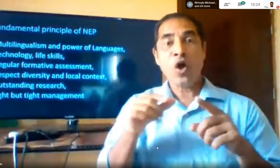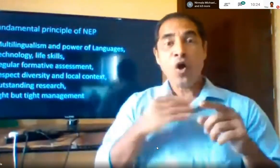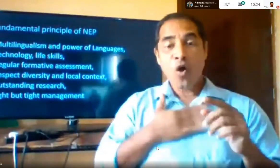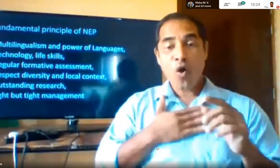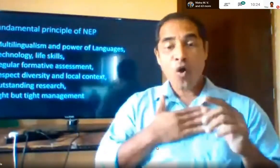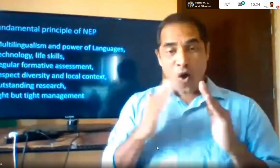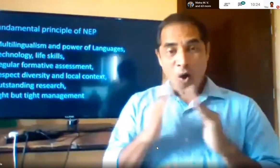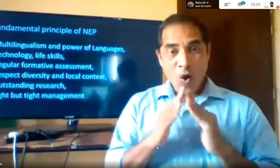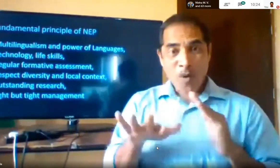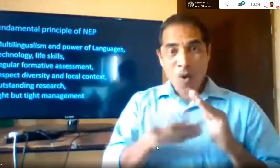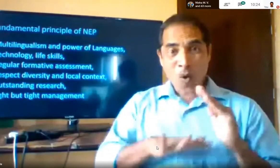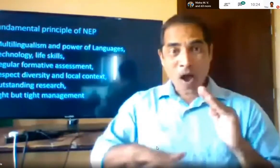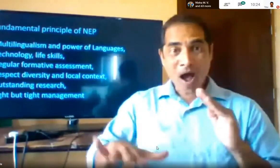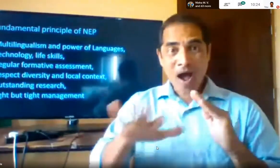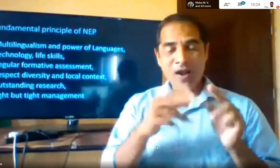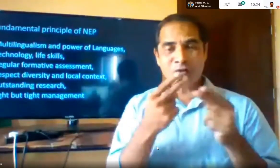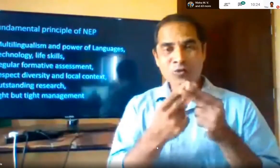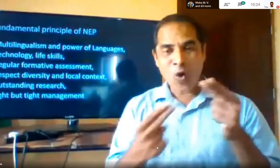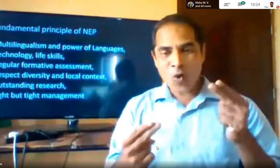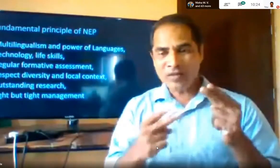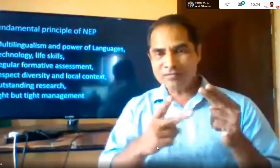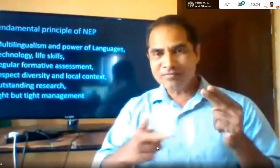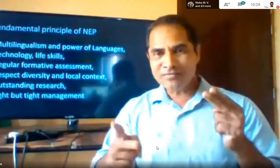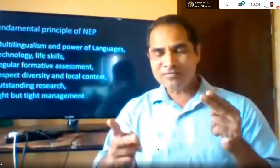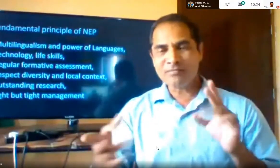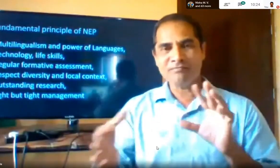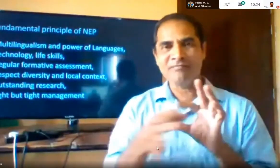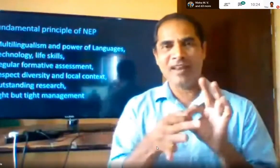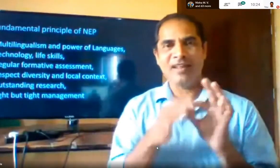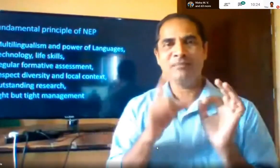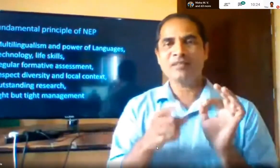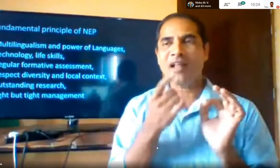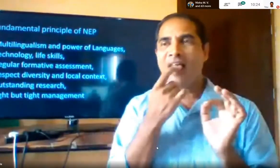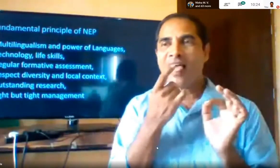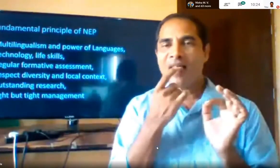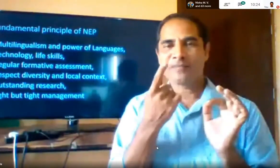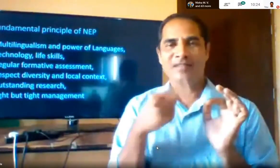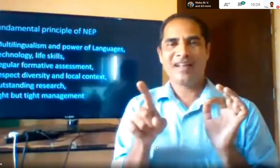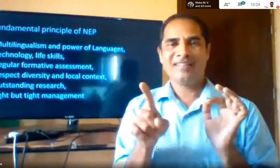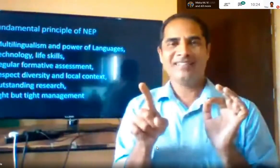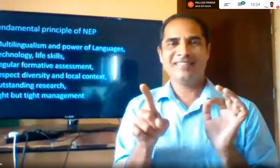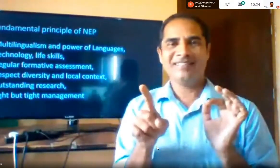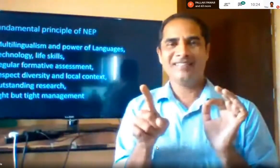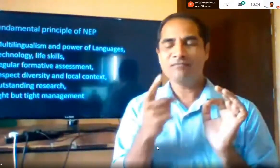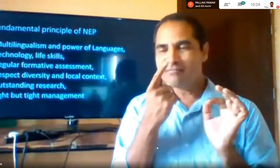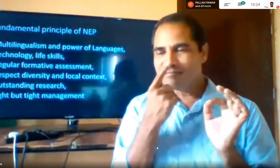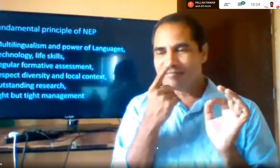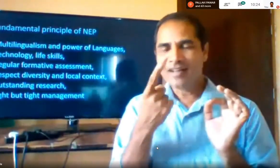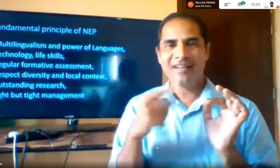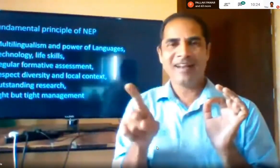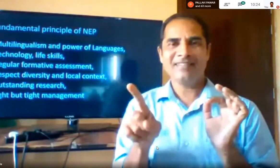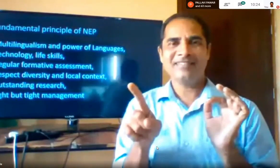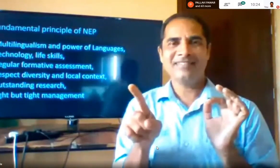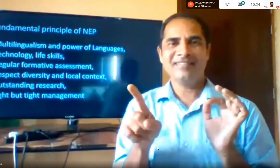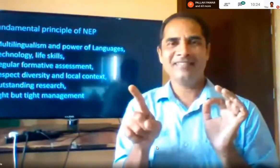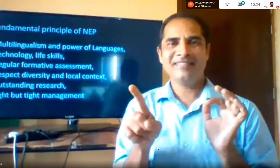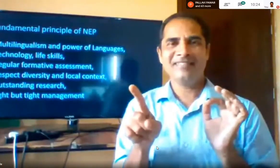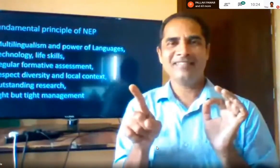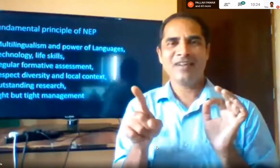culture. So the thing is like we have to learn the diversity. It is like our